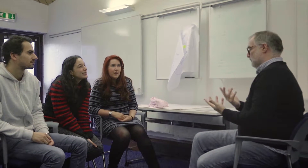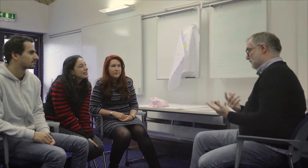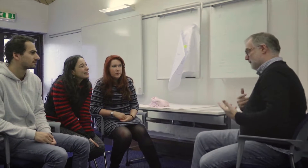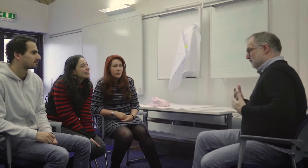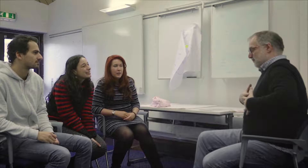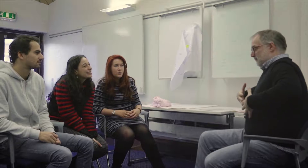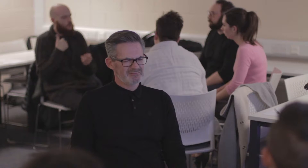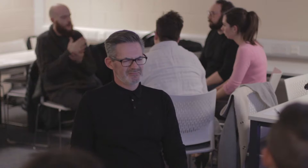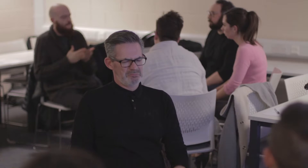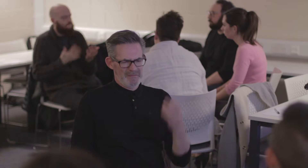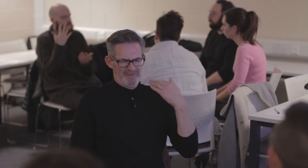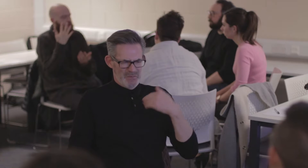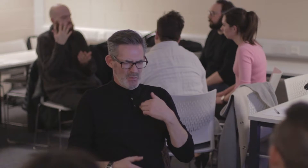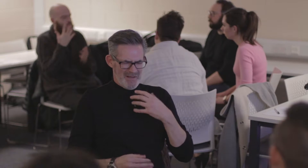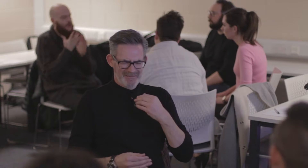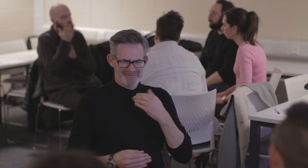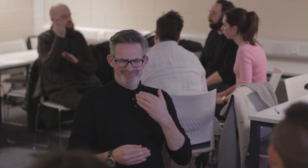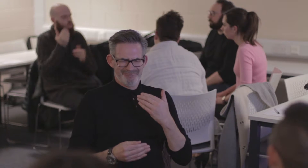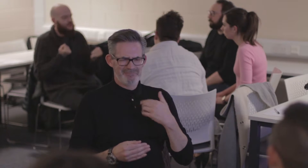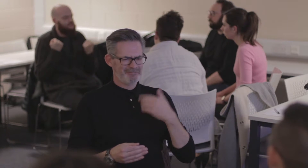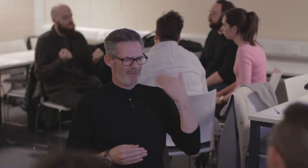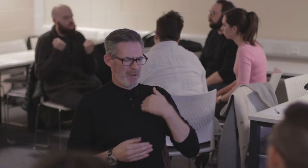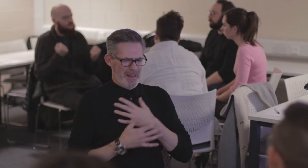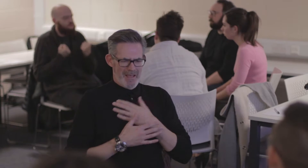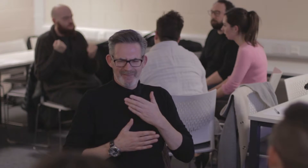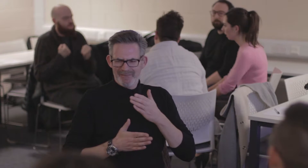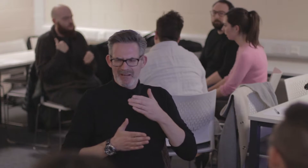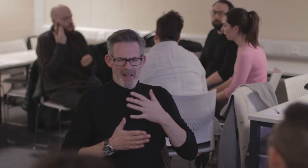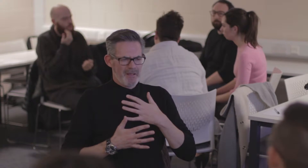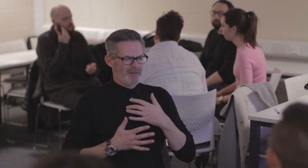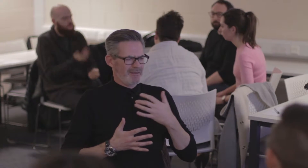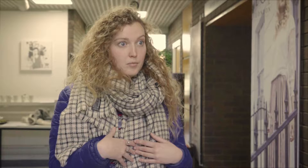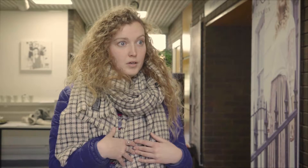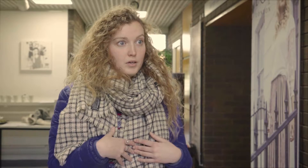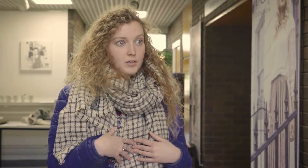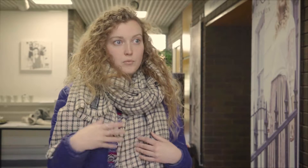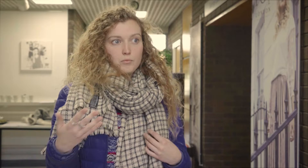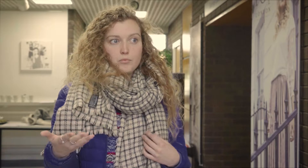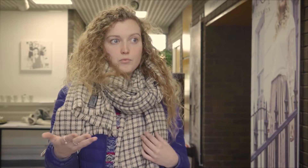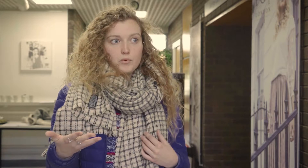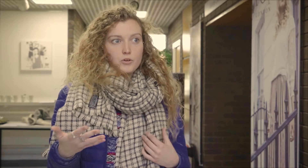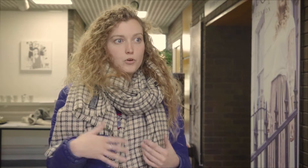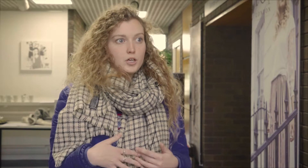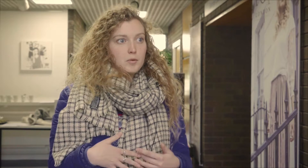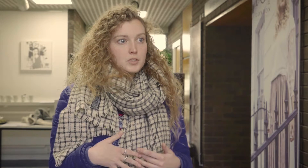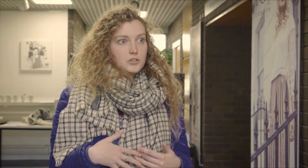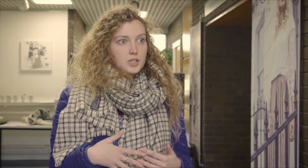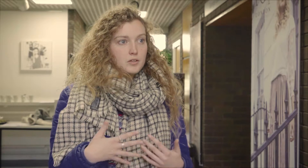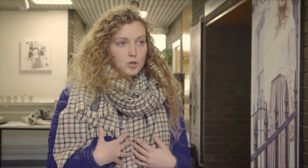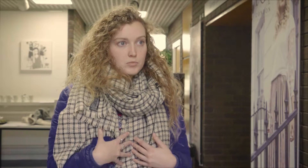that you're a bit rude or that you haven't bothered to understand them, then you're not going to be able to understand the problems that they